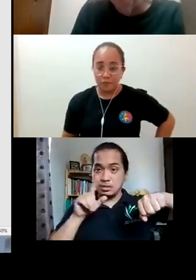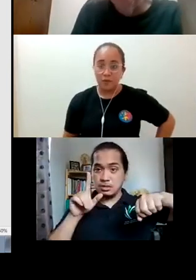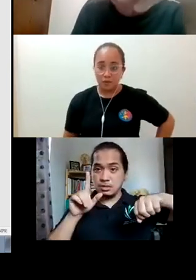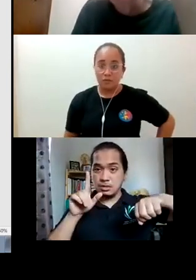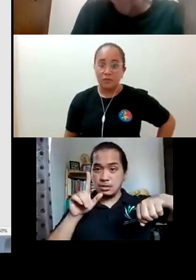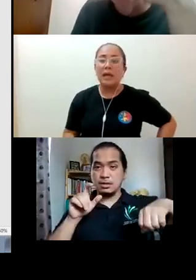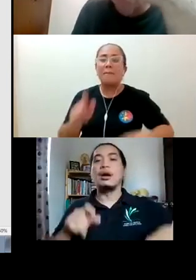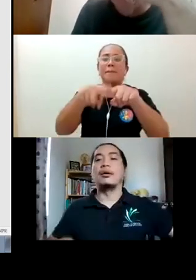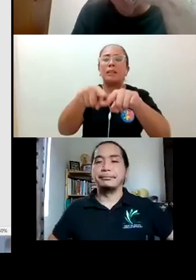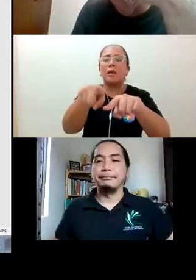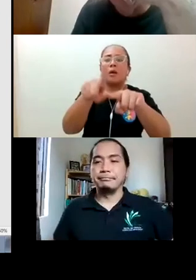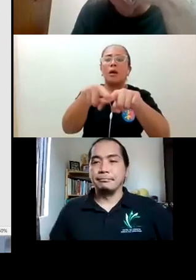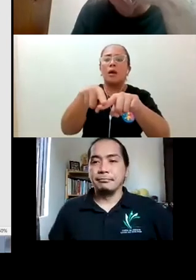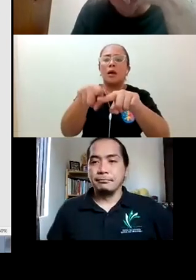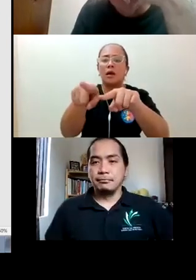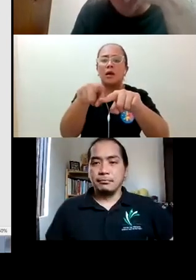It's up to you. It's up to you.